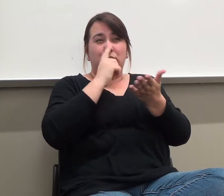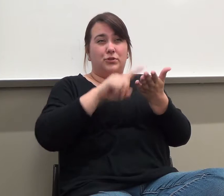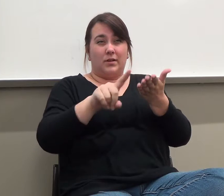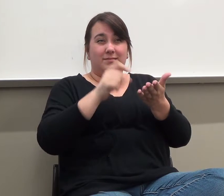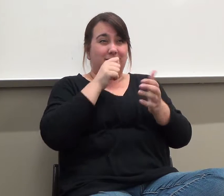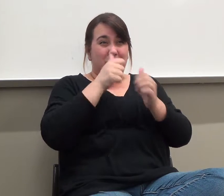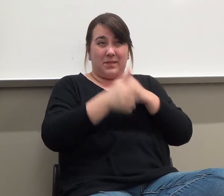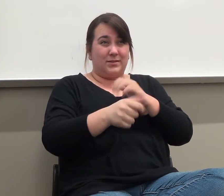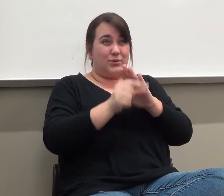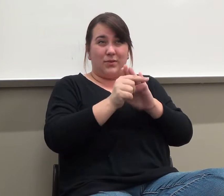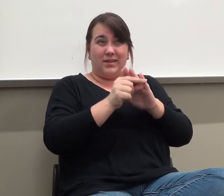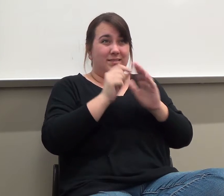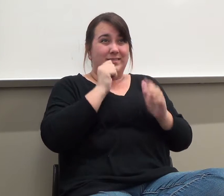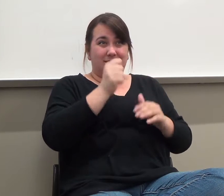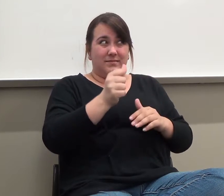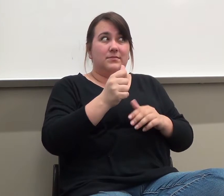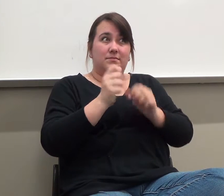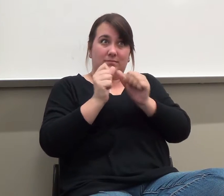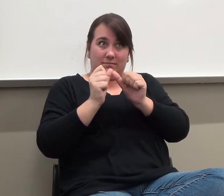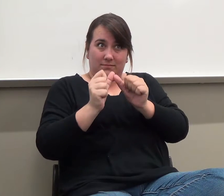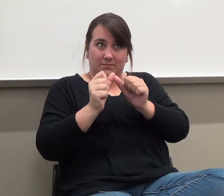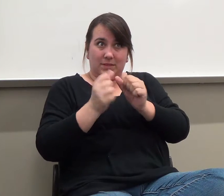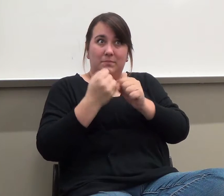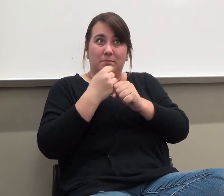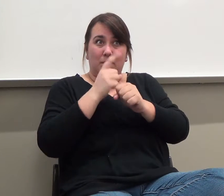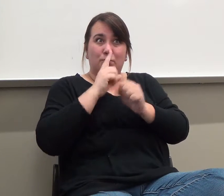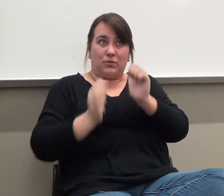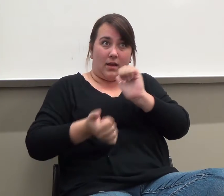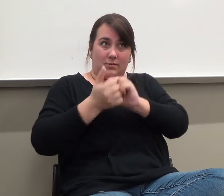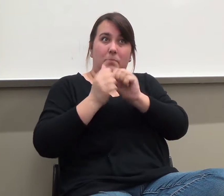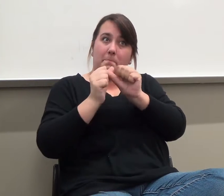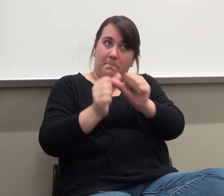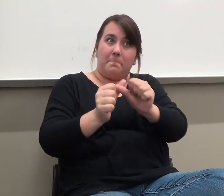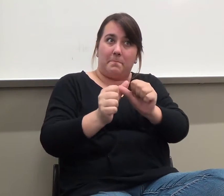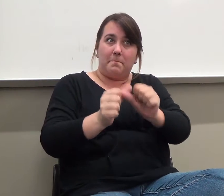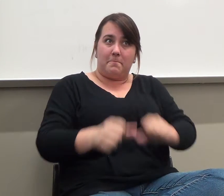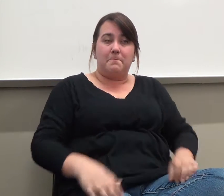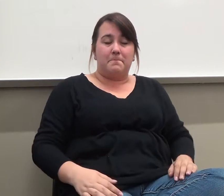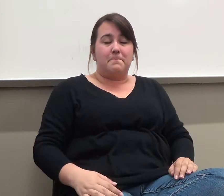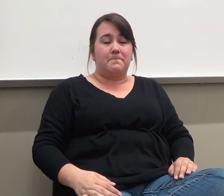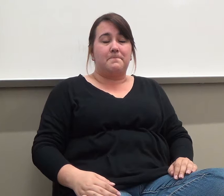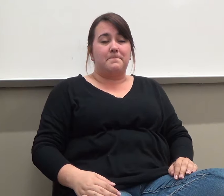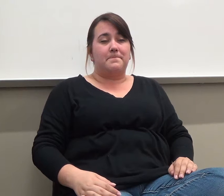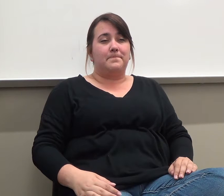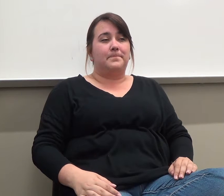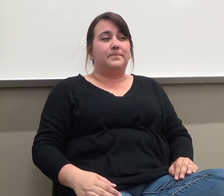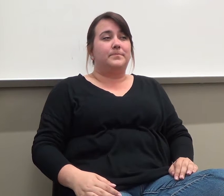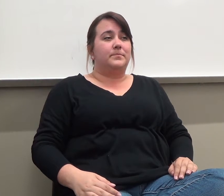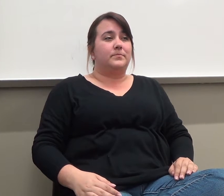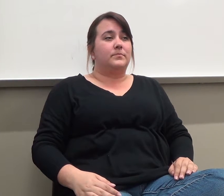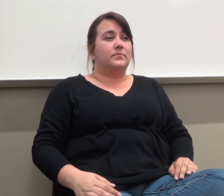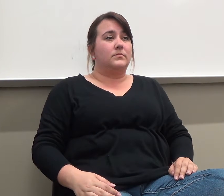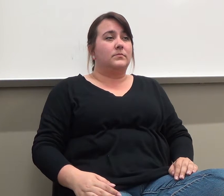grade on that last, on that grade report. Okay, and I think, let's